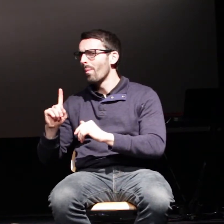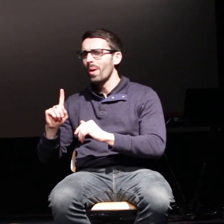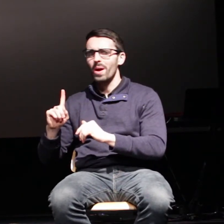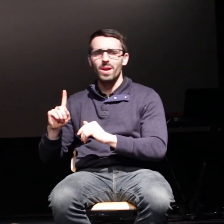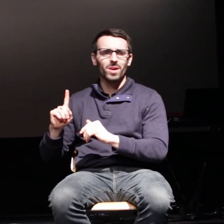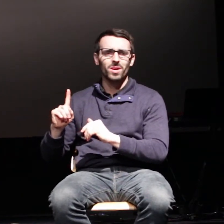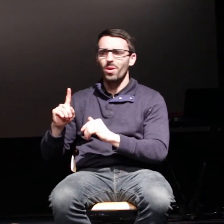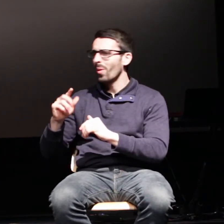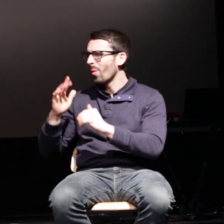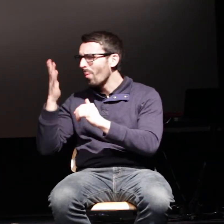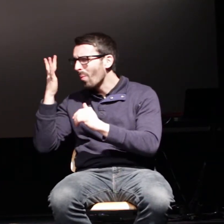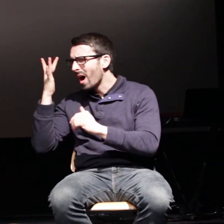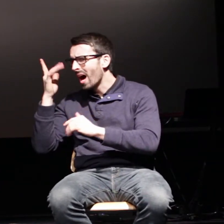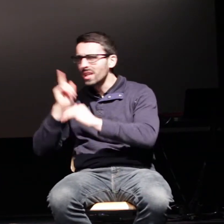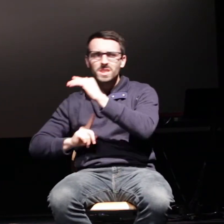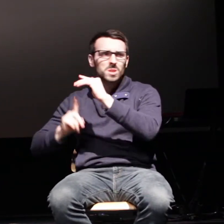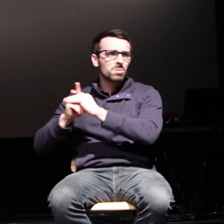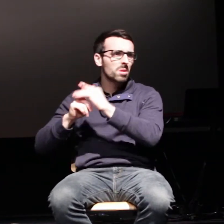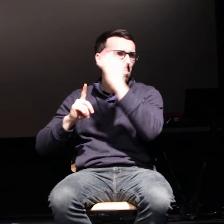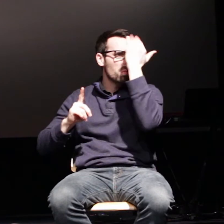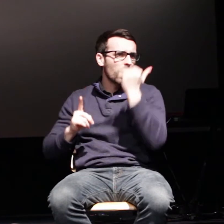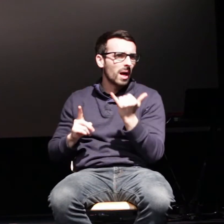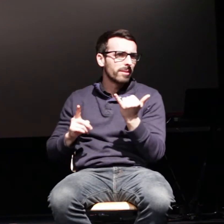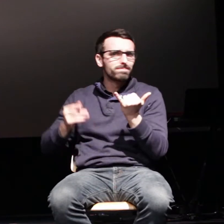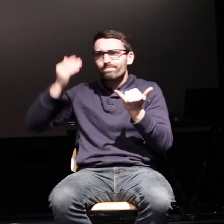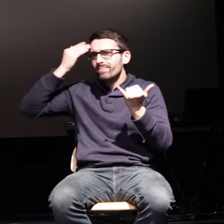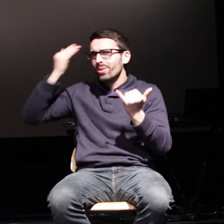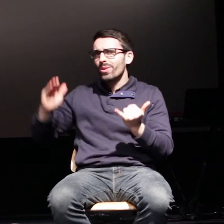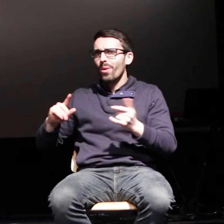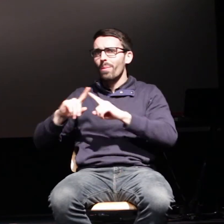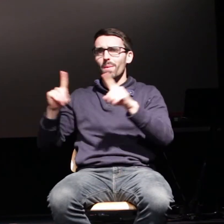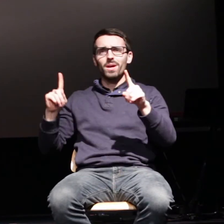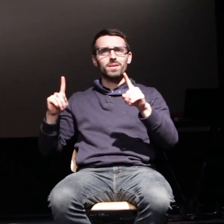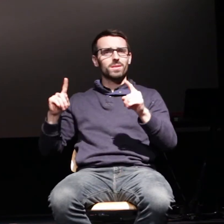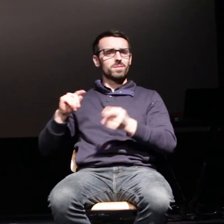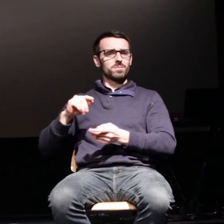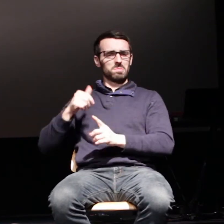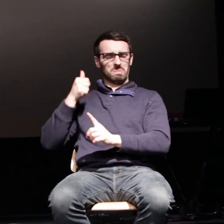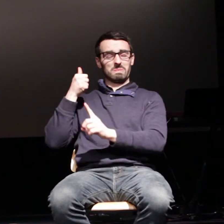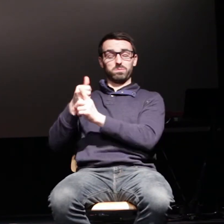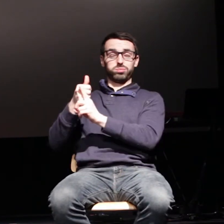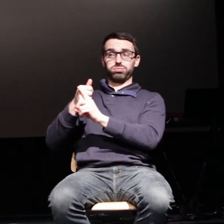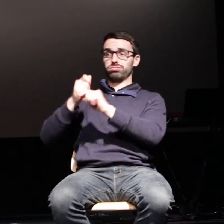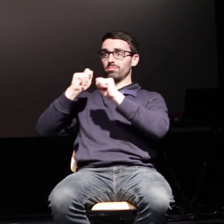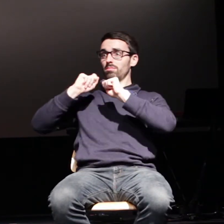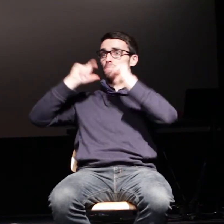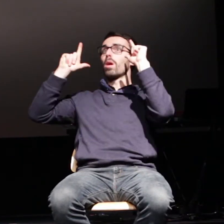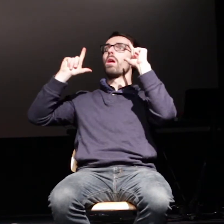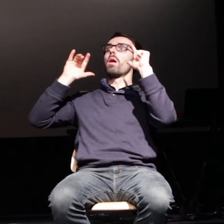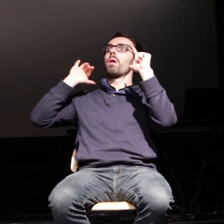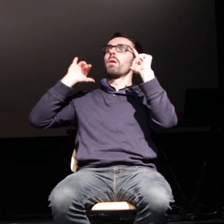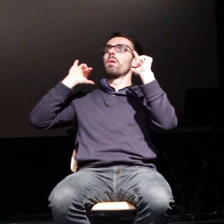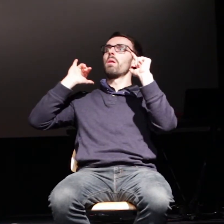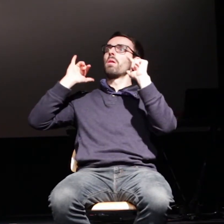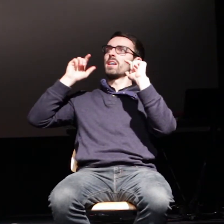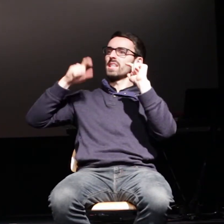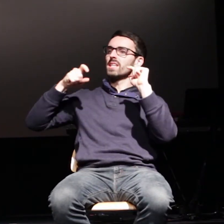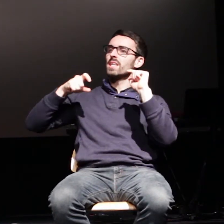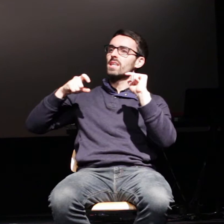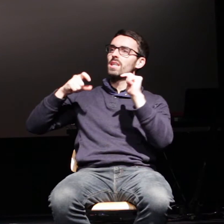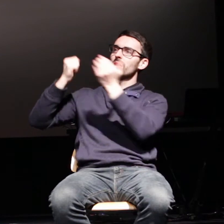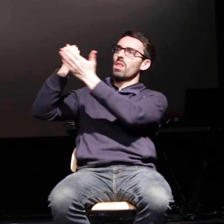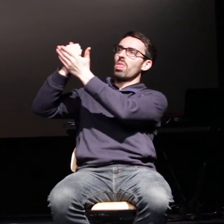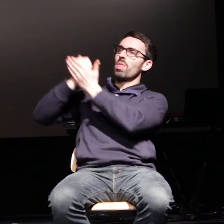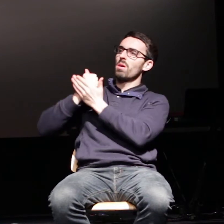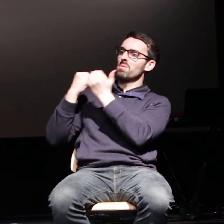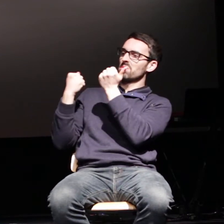it, but it's sort of woken you up. It's sort of made you realize your need for healing, your need